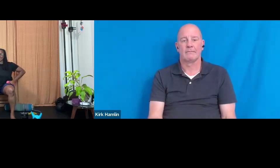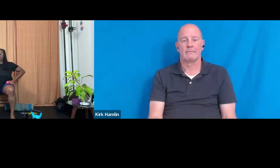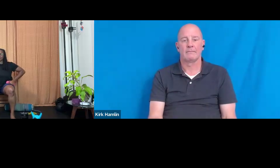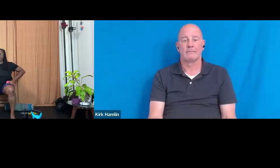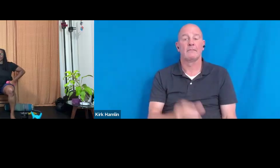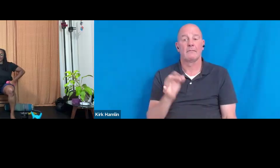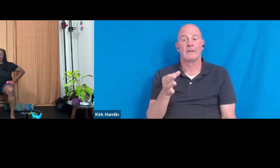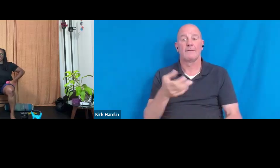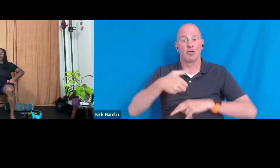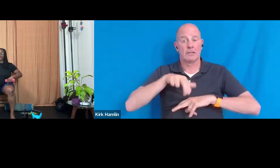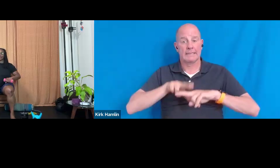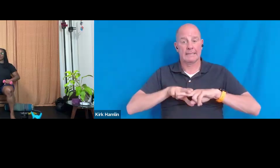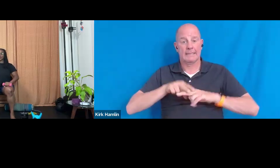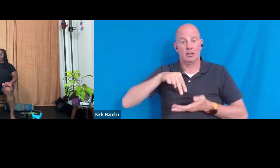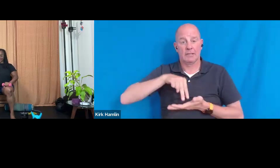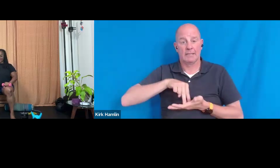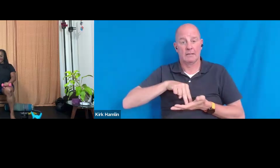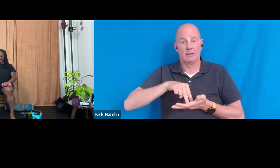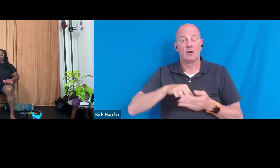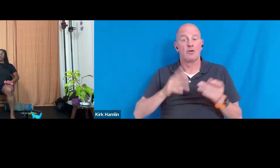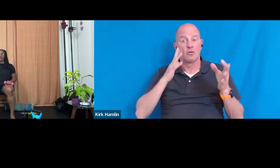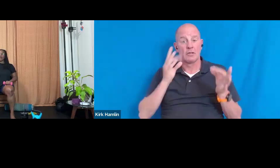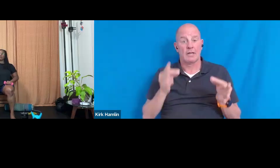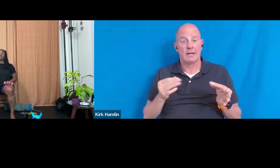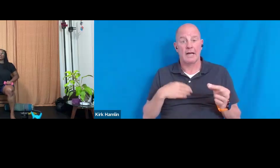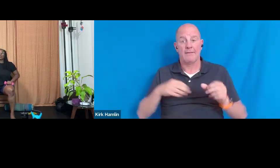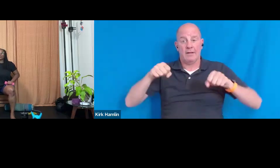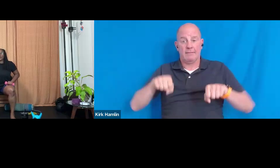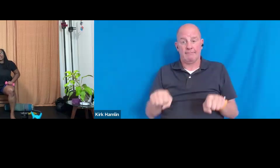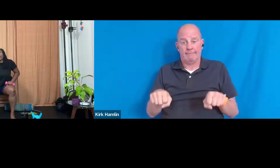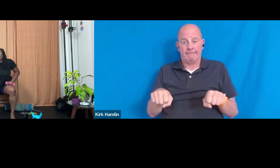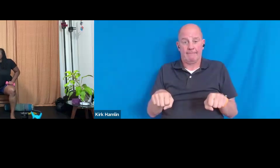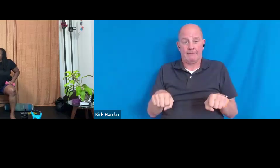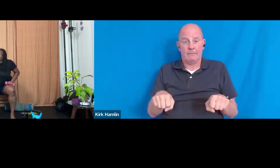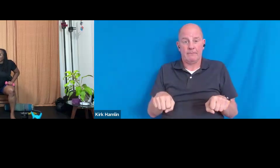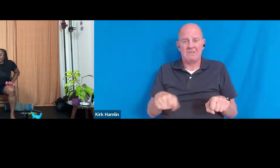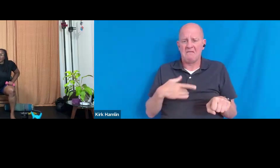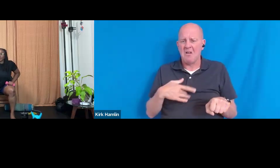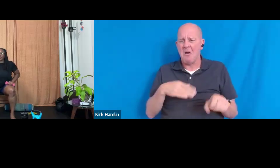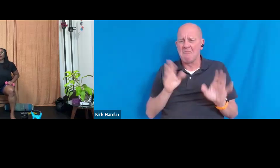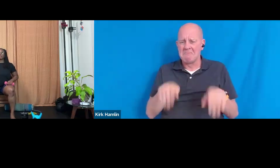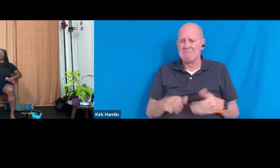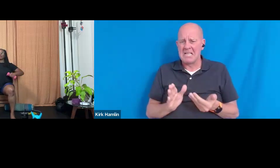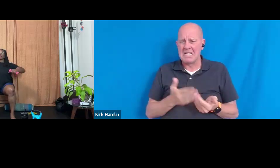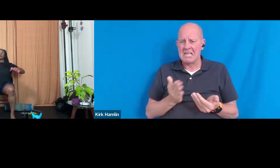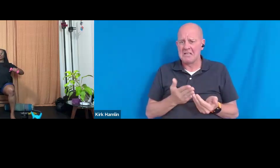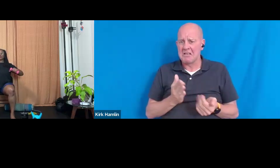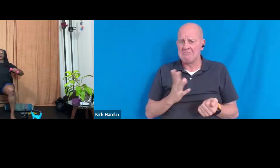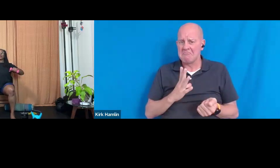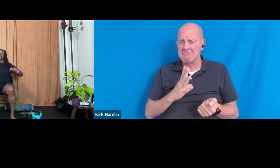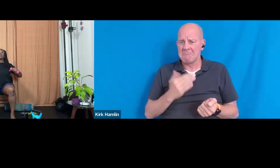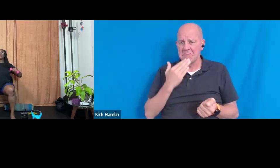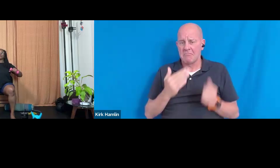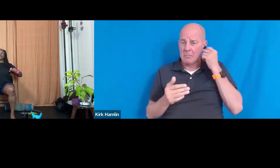upright, seated, or standing, and you picked that hands on thigh option, and you were like, that was pretty okay, you're welcome